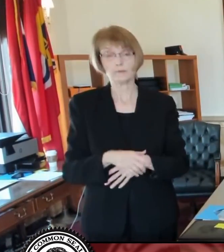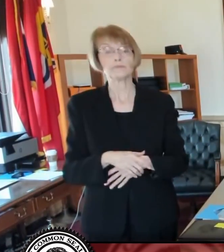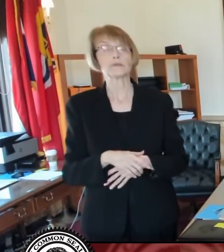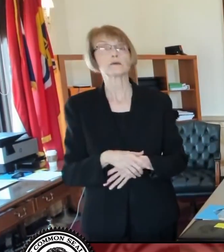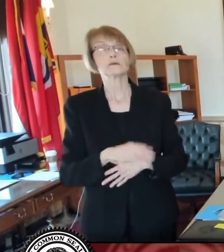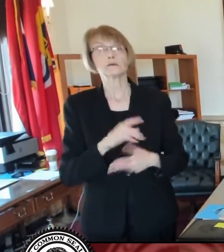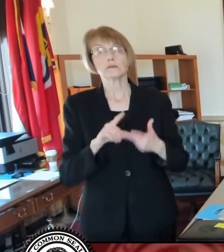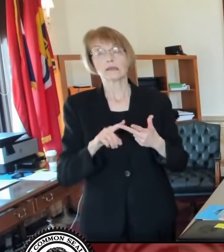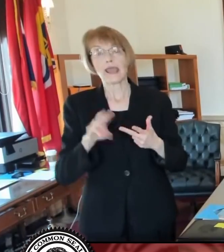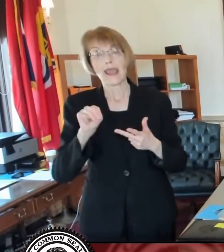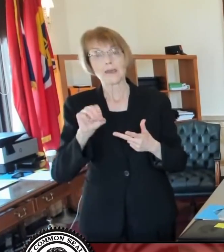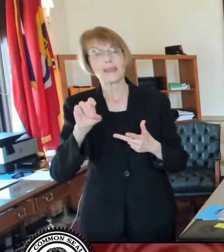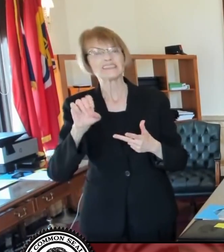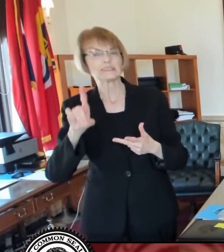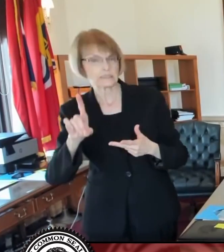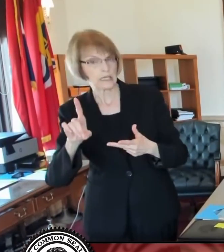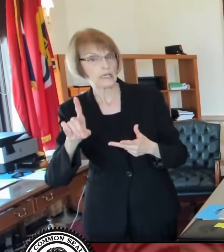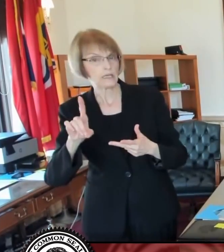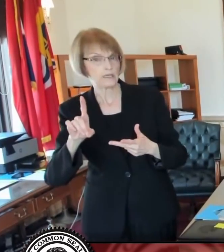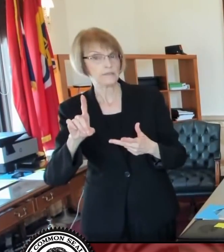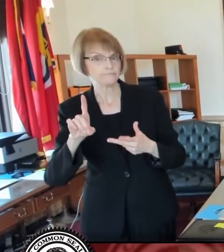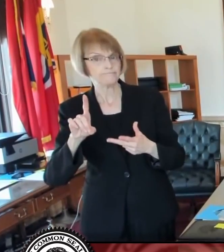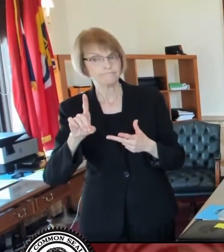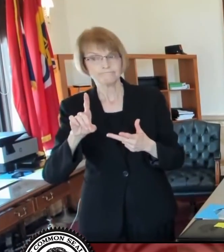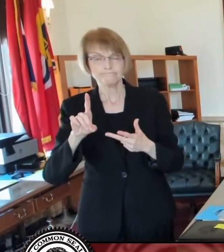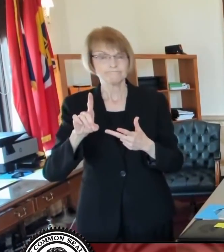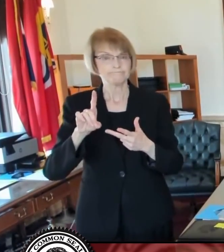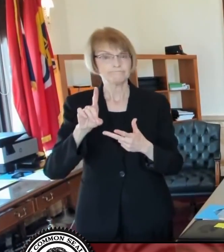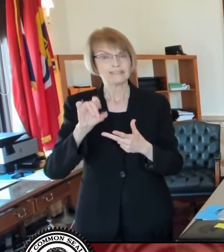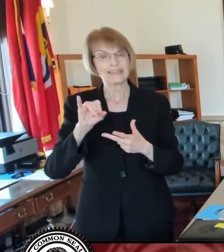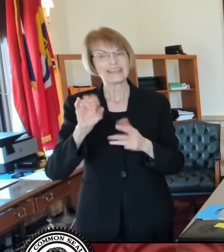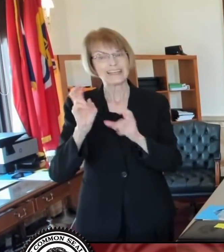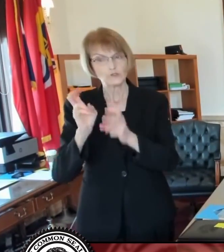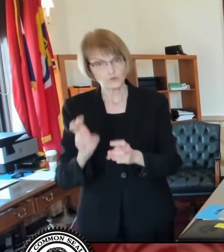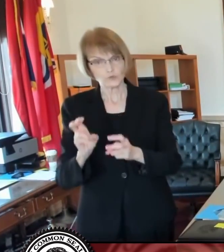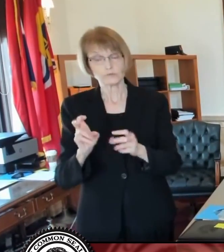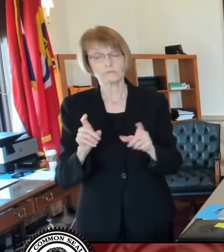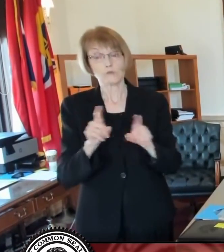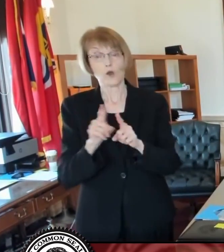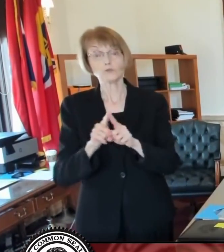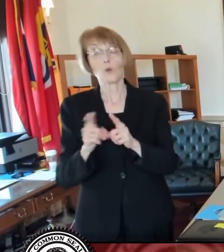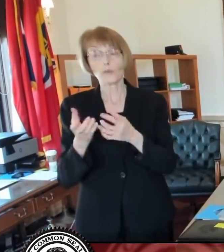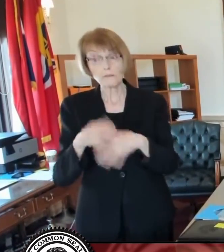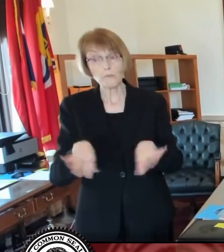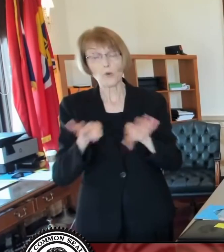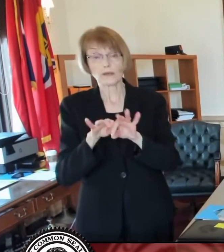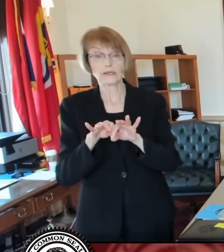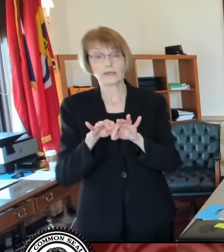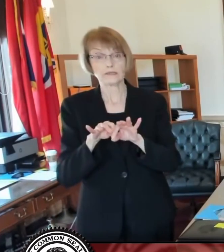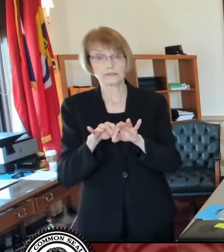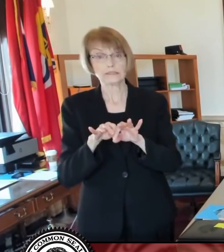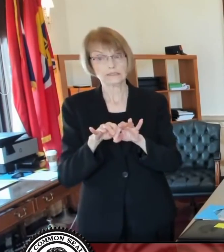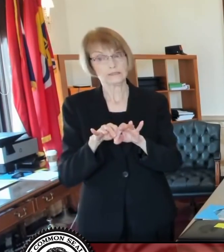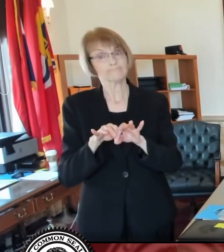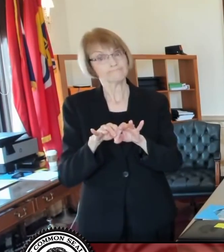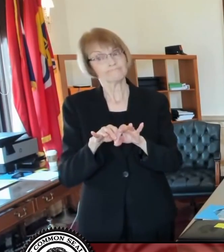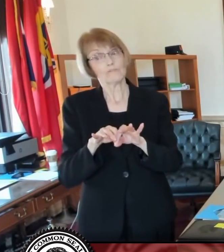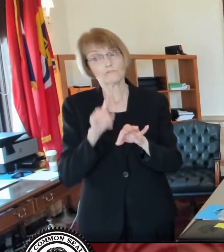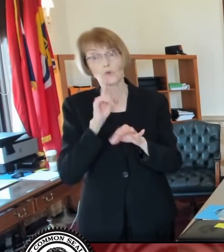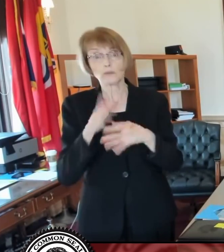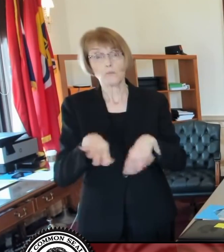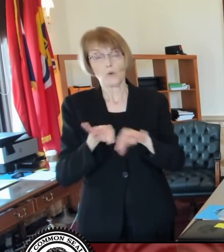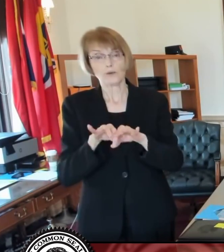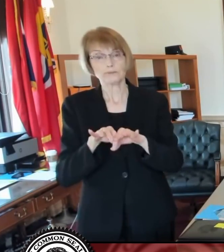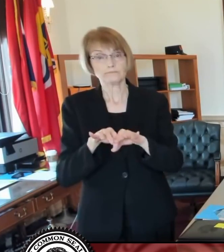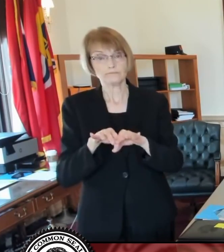some MSD issues on the ballot, and importantly, certainly last but not least, I hope that